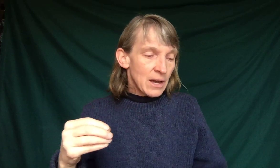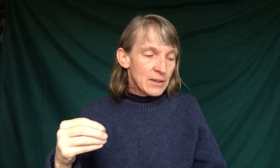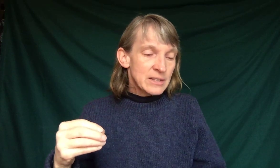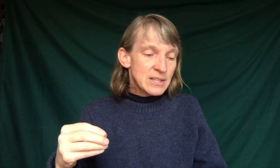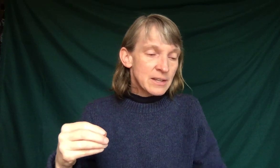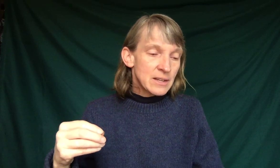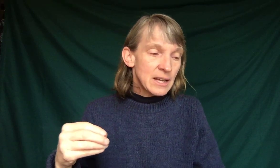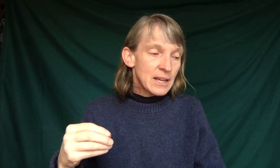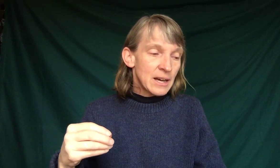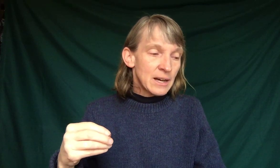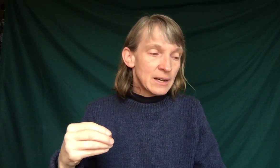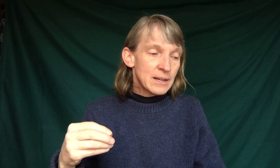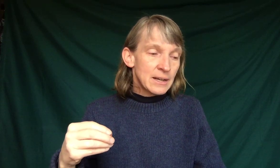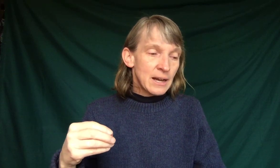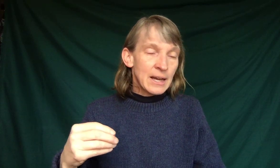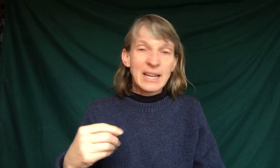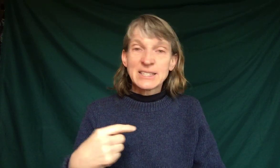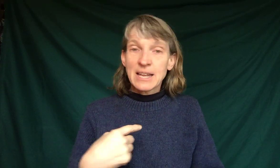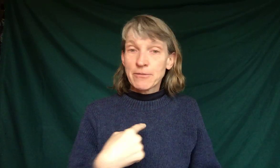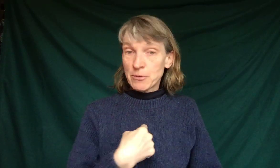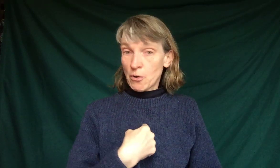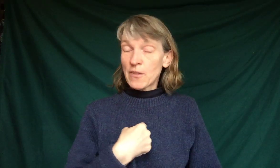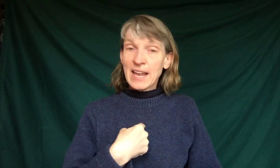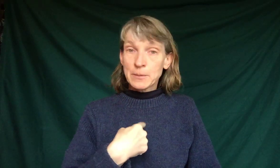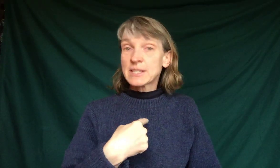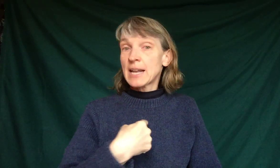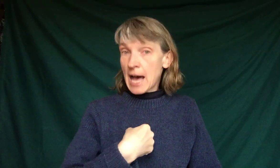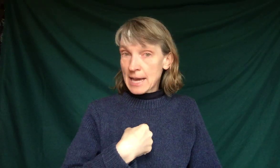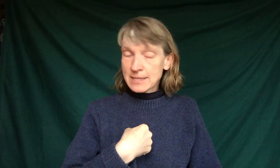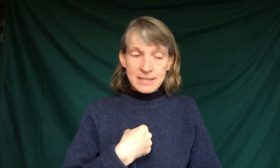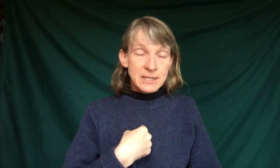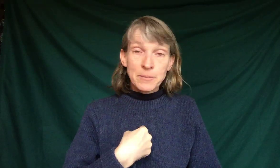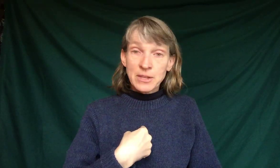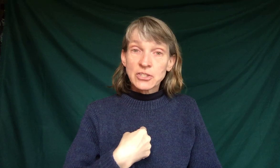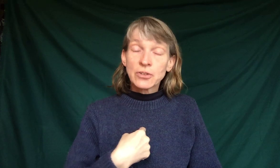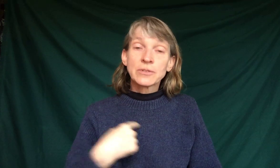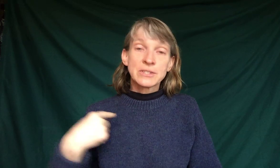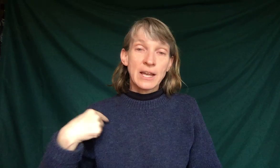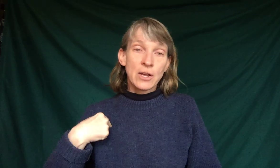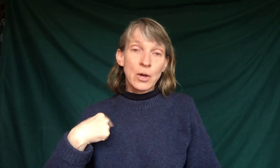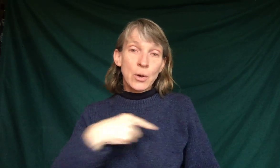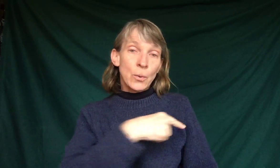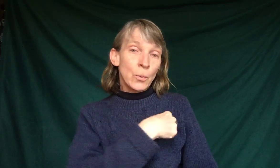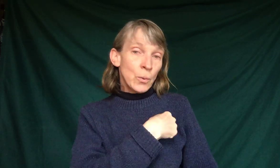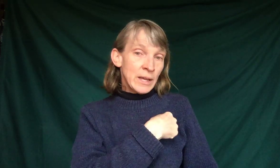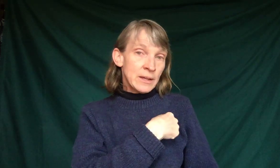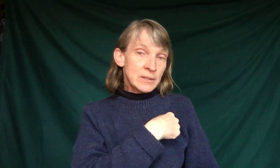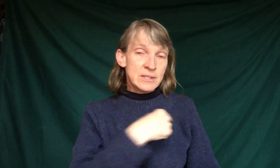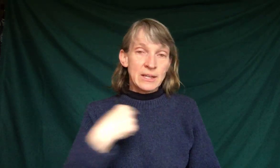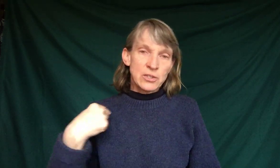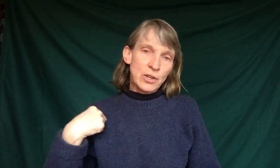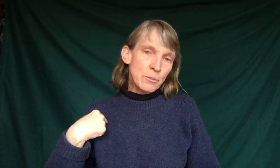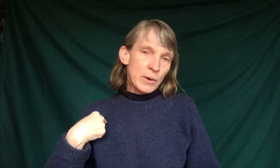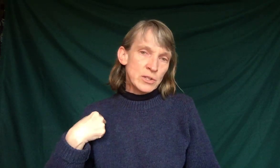It said, instead of before all the animals said, I see something, the children said, we see. So you can point to one